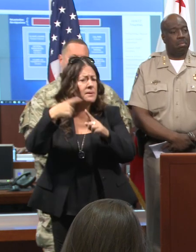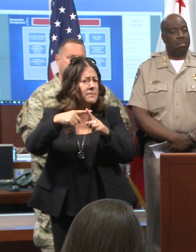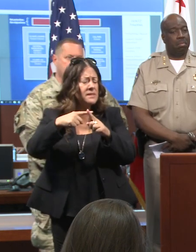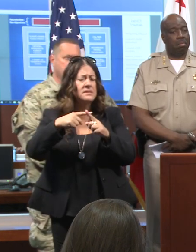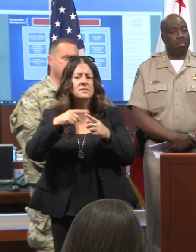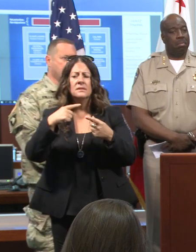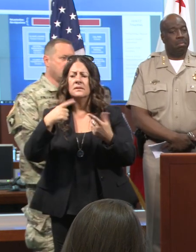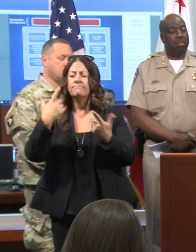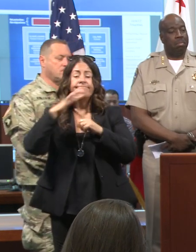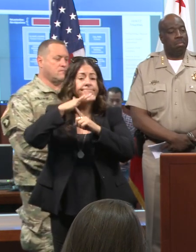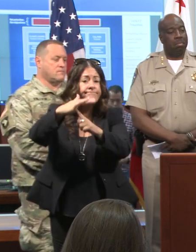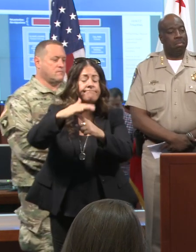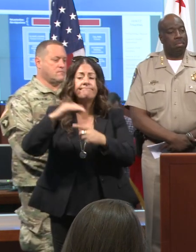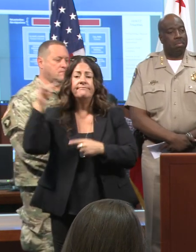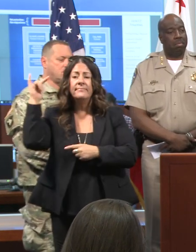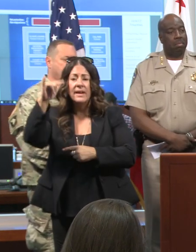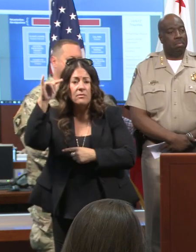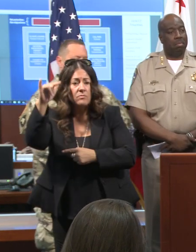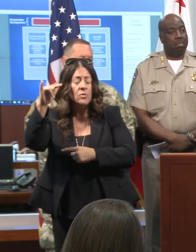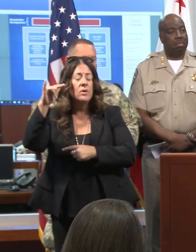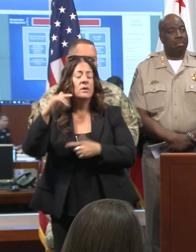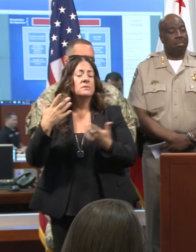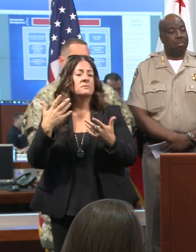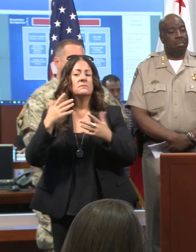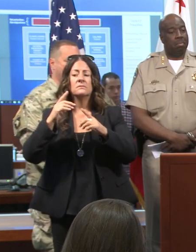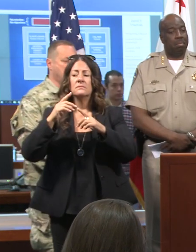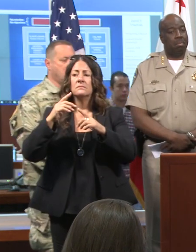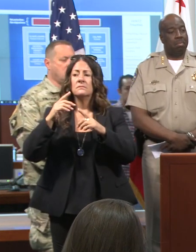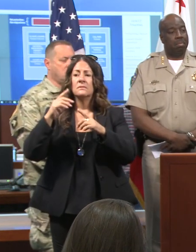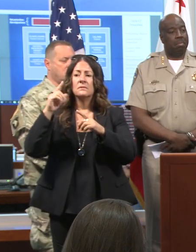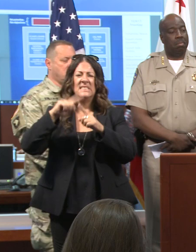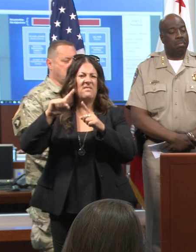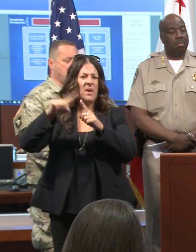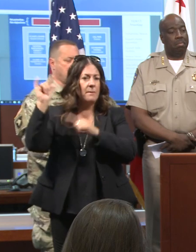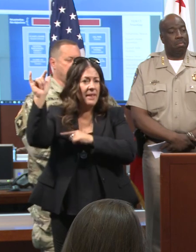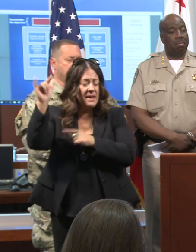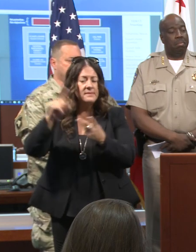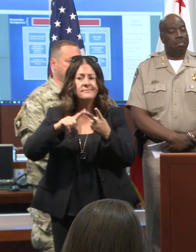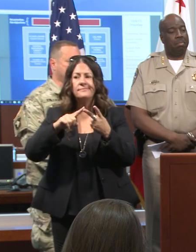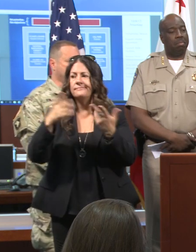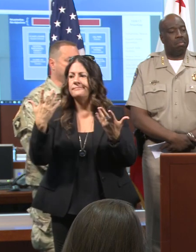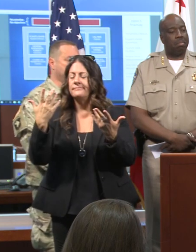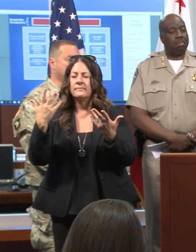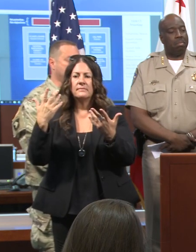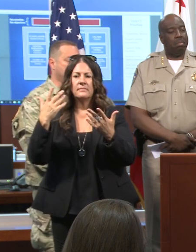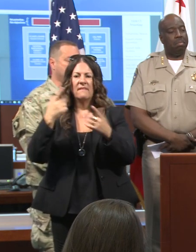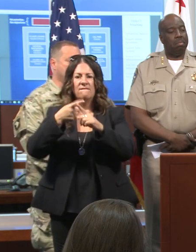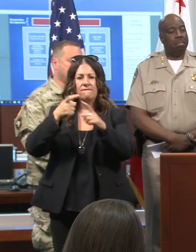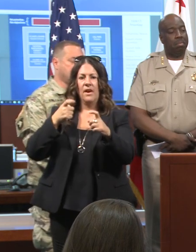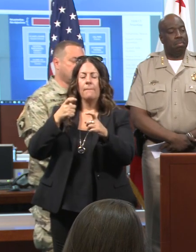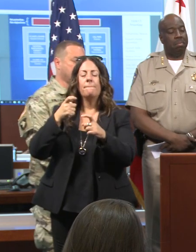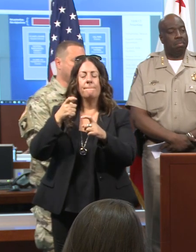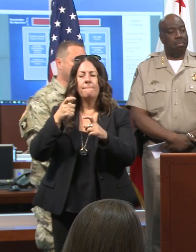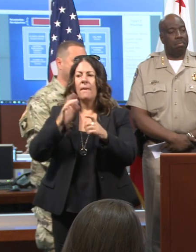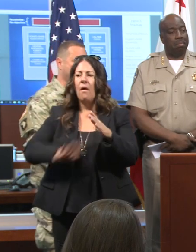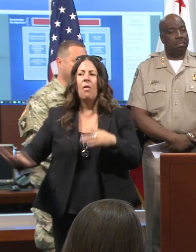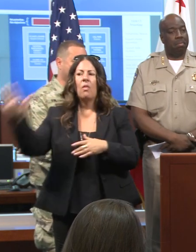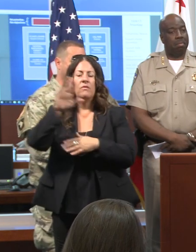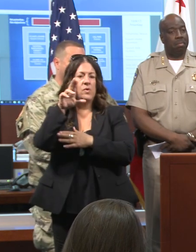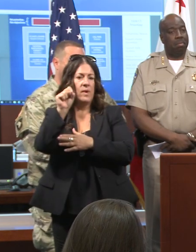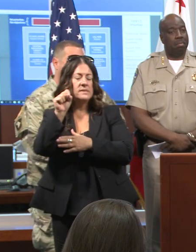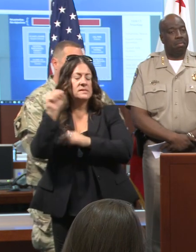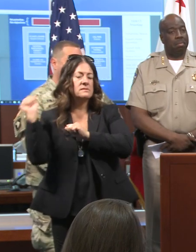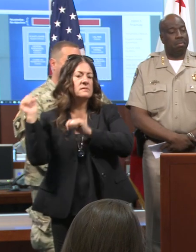want to assure everyone we have access to almost every aviation and firefighting aviation asset in the country right